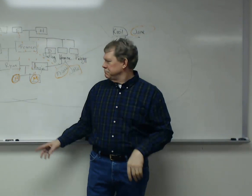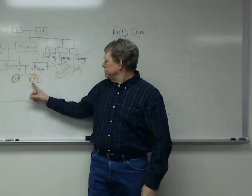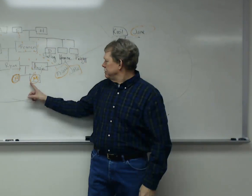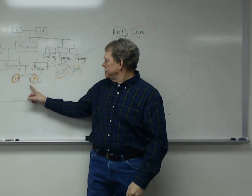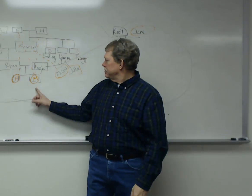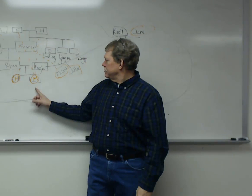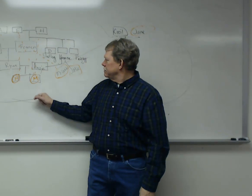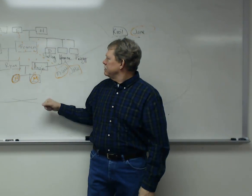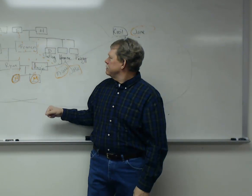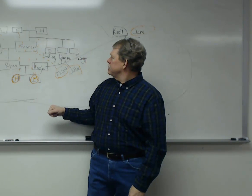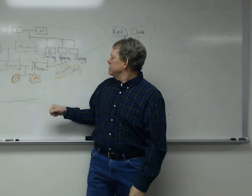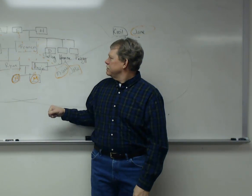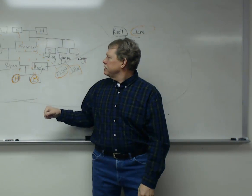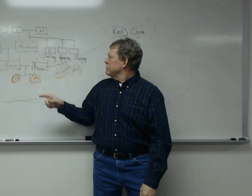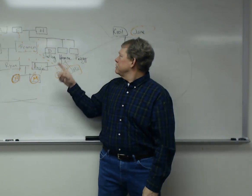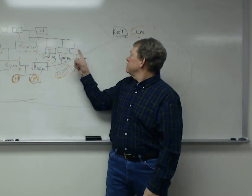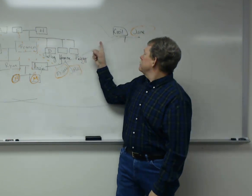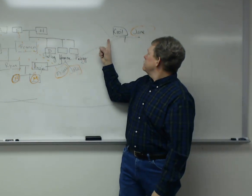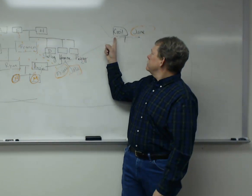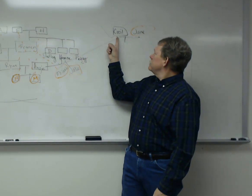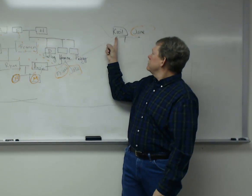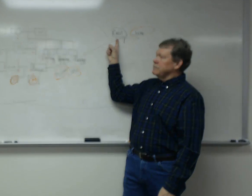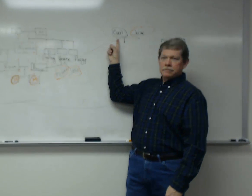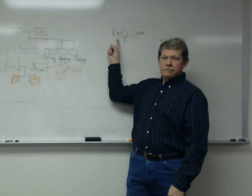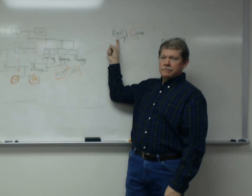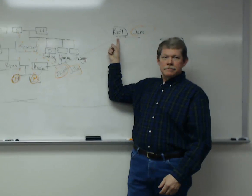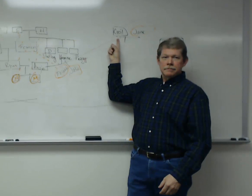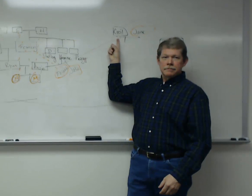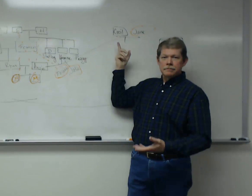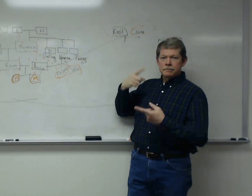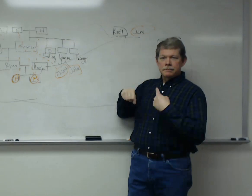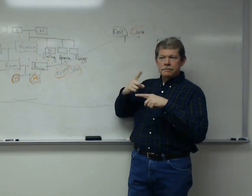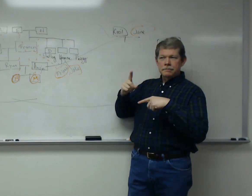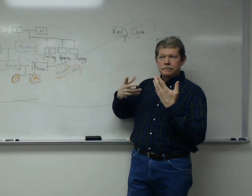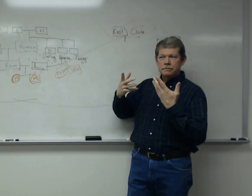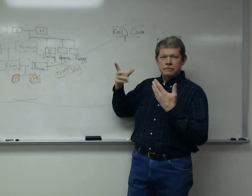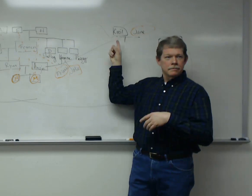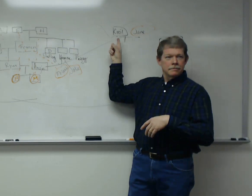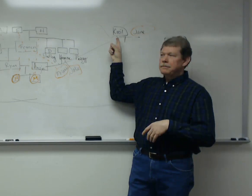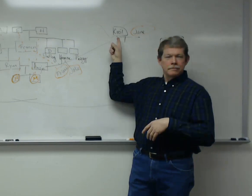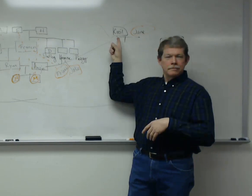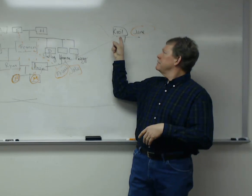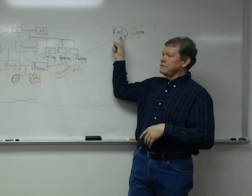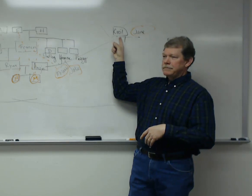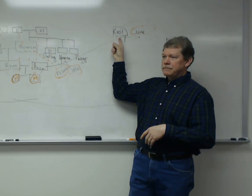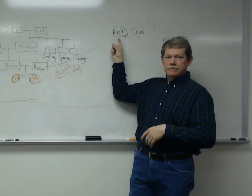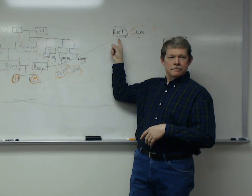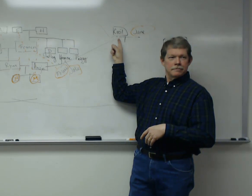Anna Madeline. Mm-hmm. Okay. Do you know his name sign?